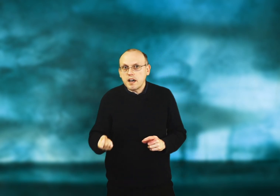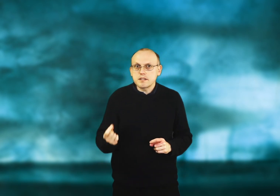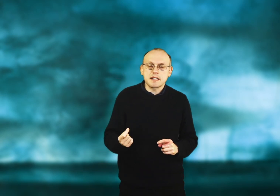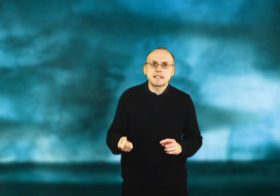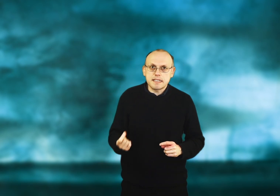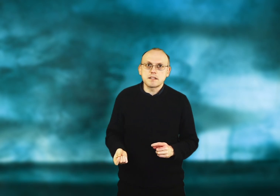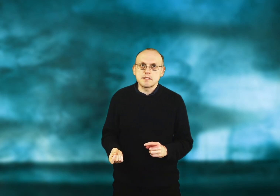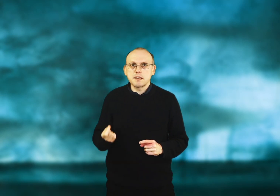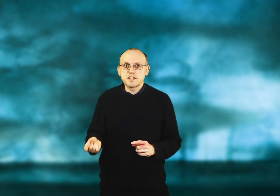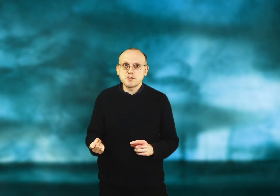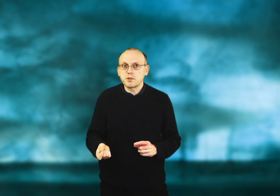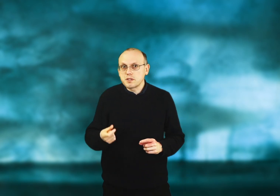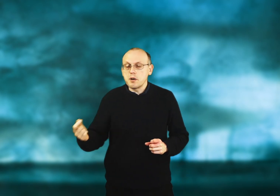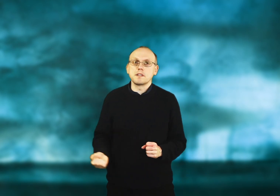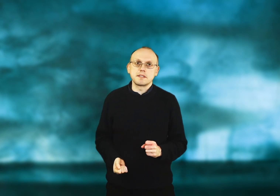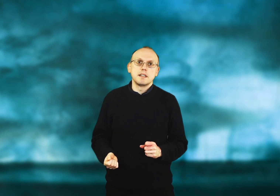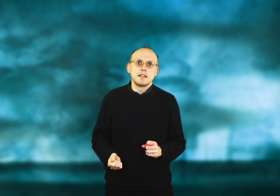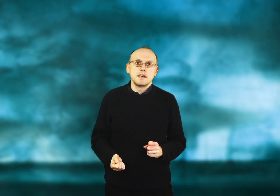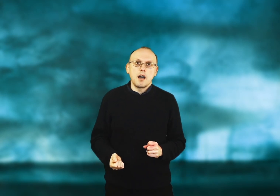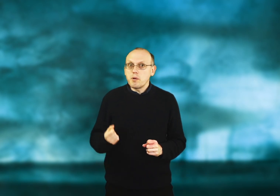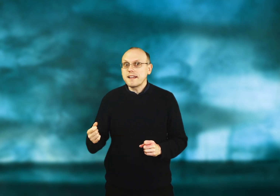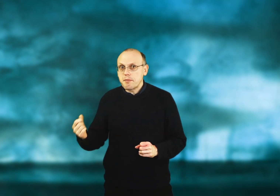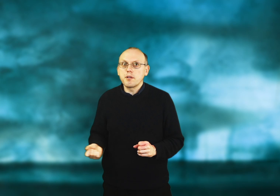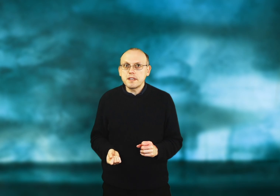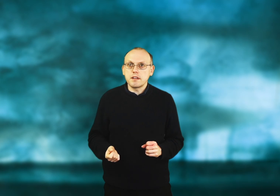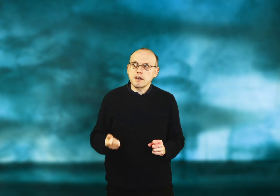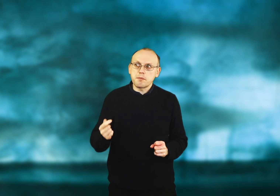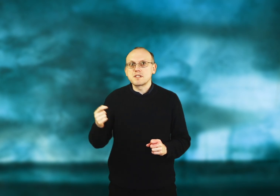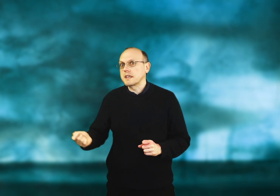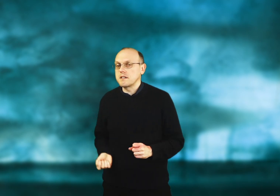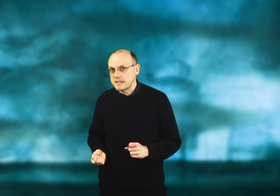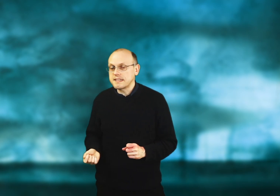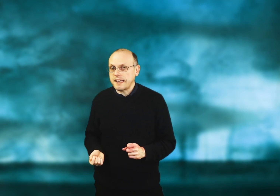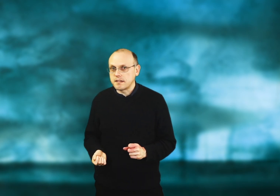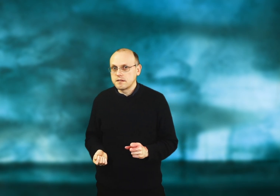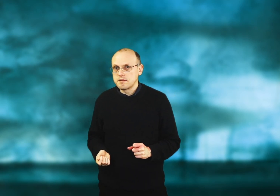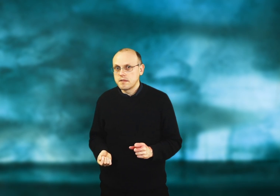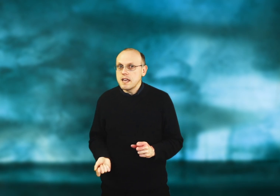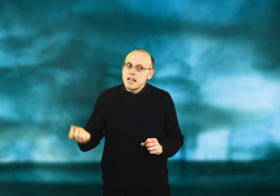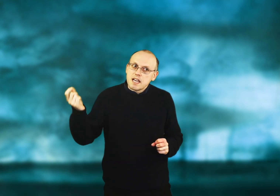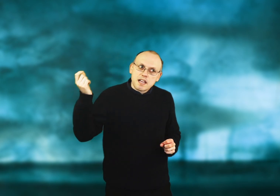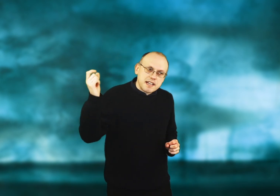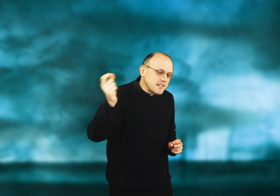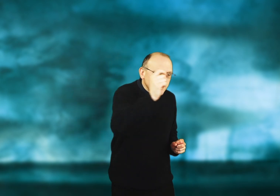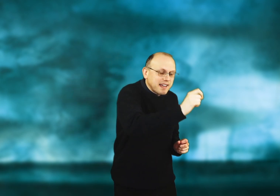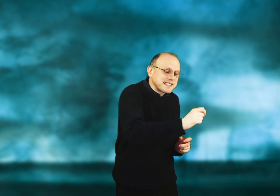understand my sentence if you just put commas? Or will it help the reader if I put semicolons instead? There's another example